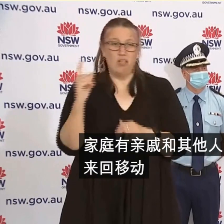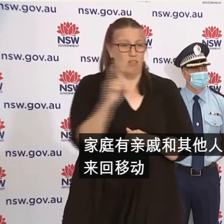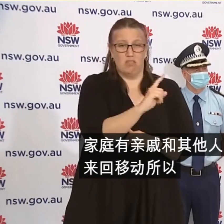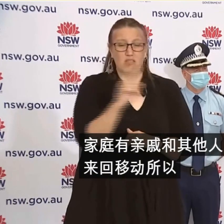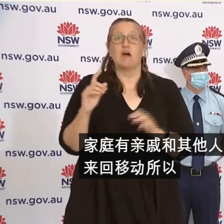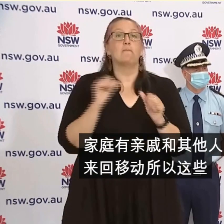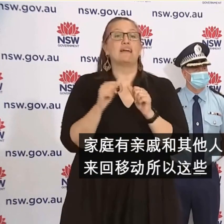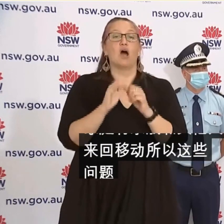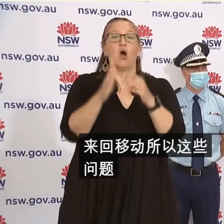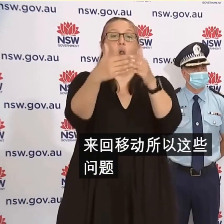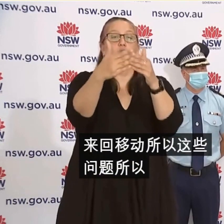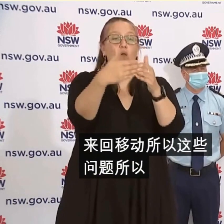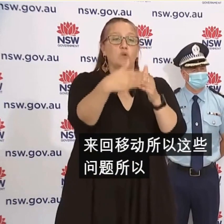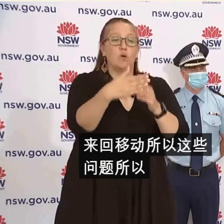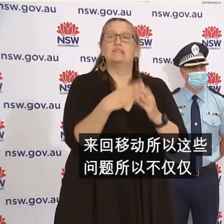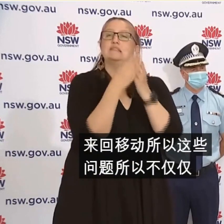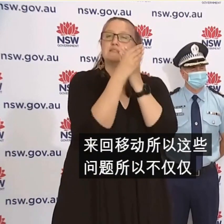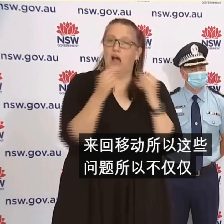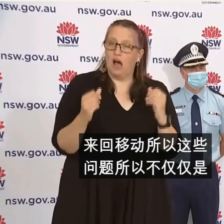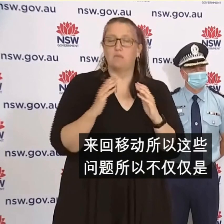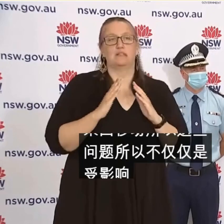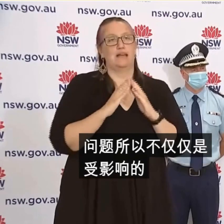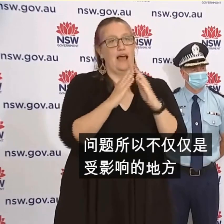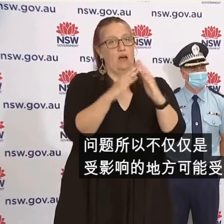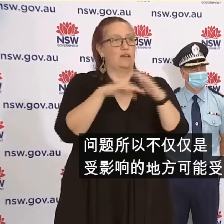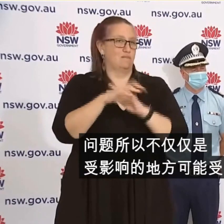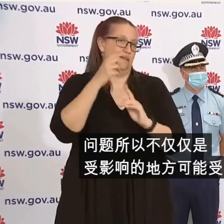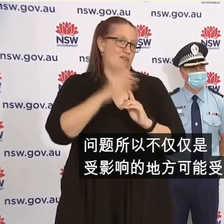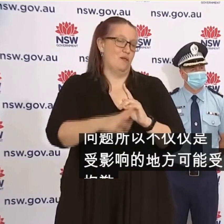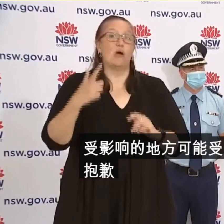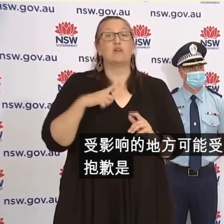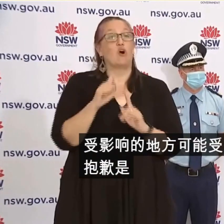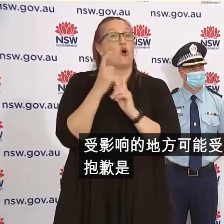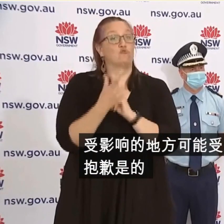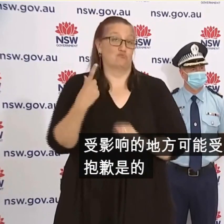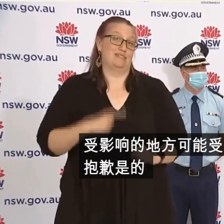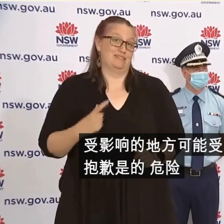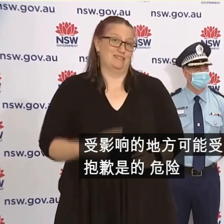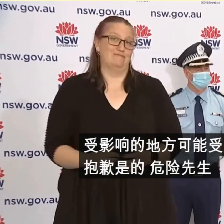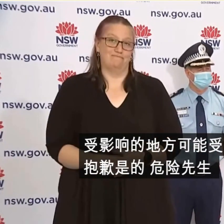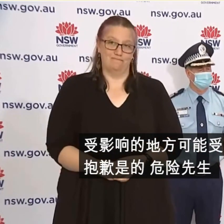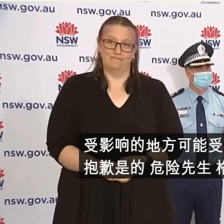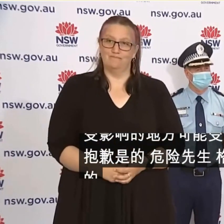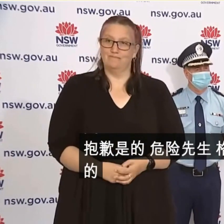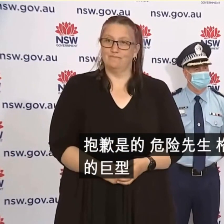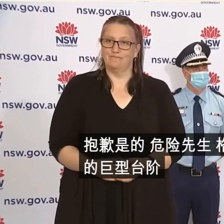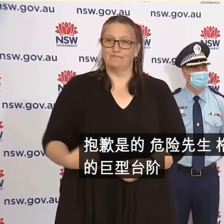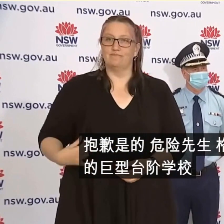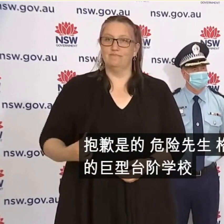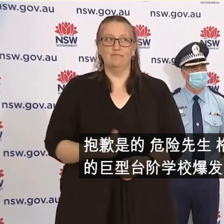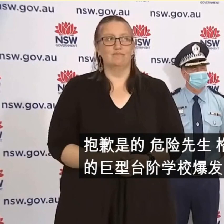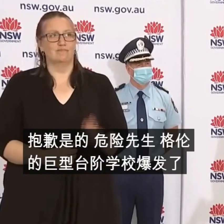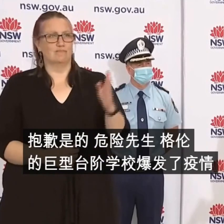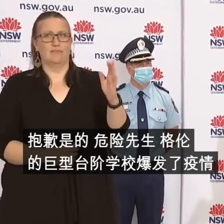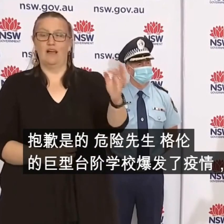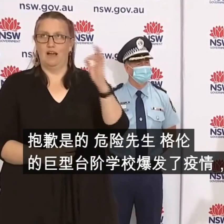back and forth. So those sorts of issues. So it's not just where it's affected, where it might be affected. Sorry, yes. Yeah, Mr. Hazard, there's been an outbreak at the